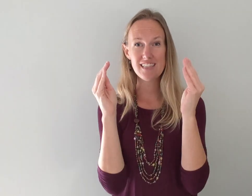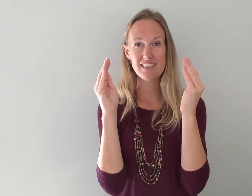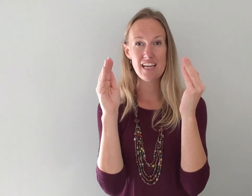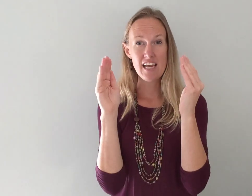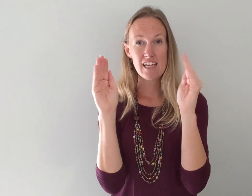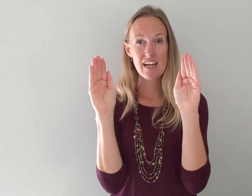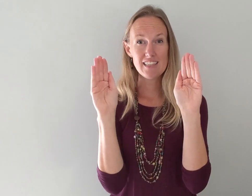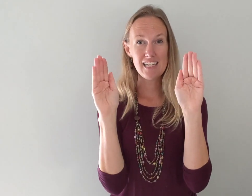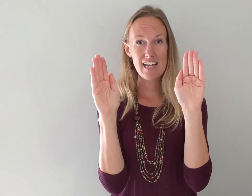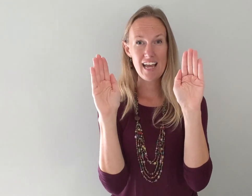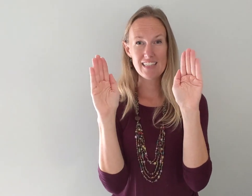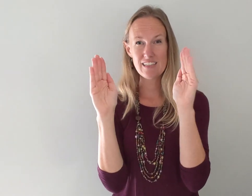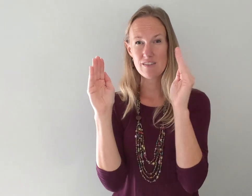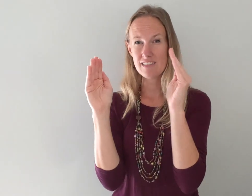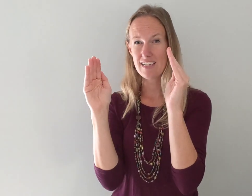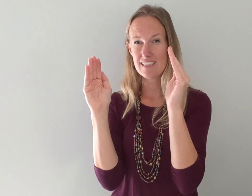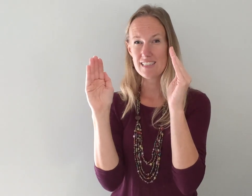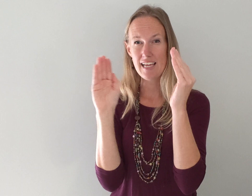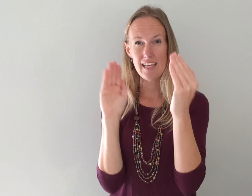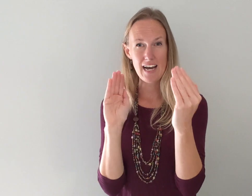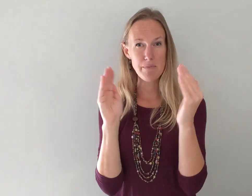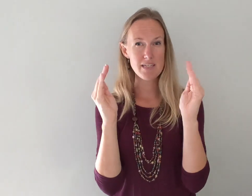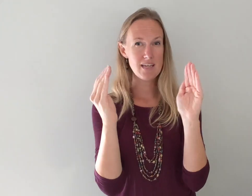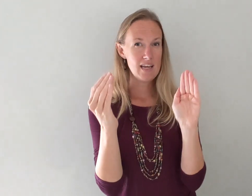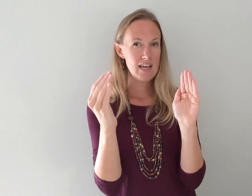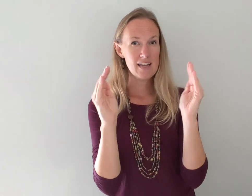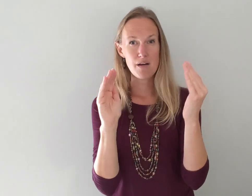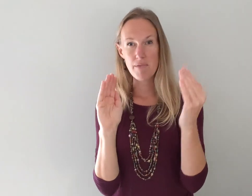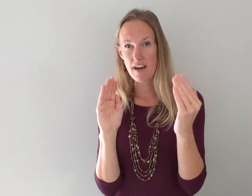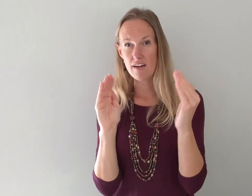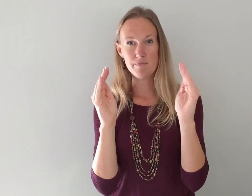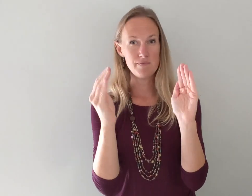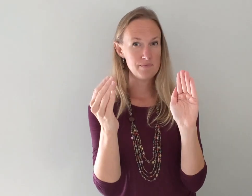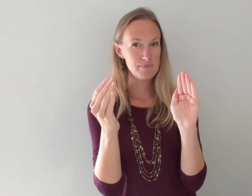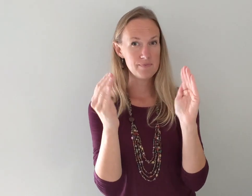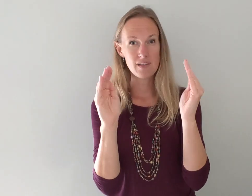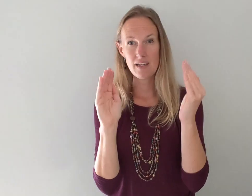this, kind of take hands that are slightly cupped, compare, okay?